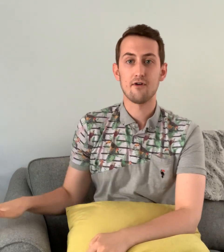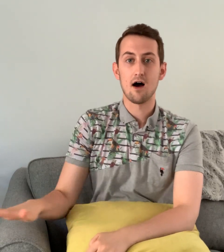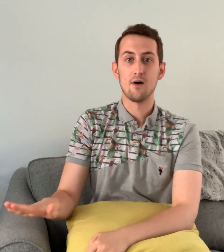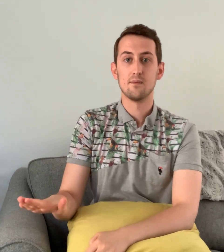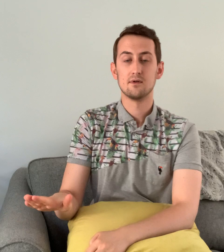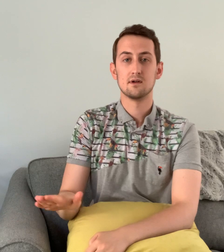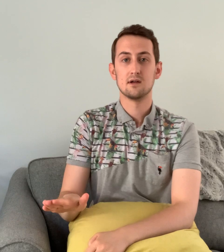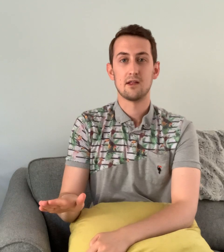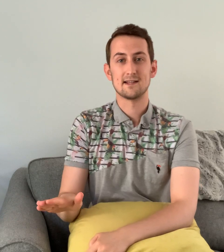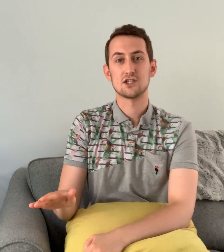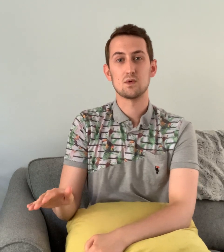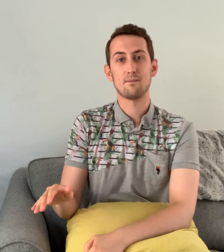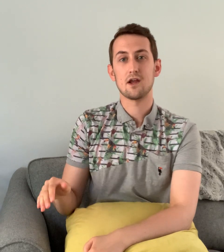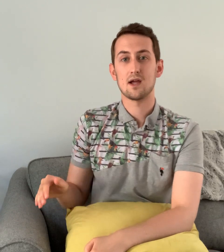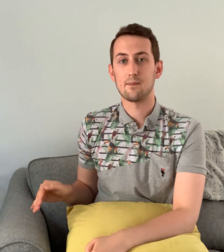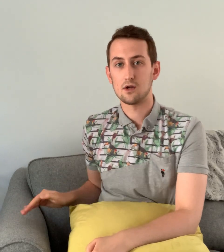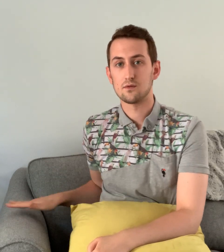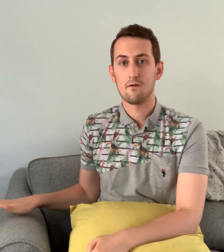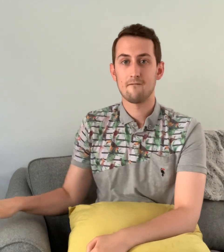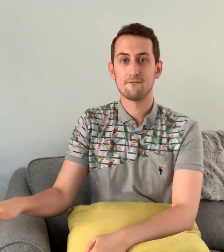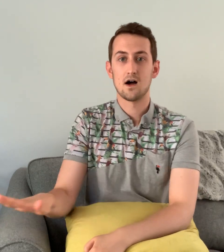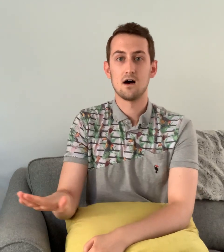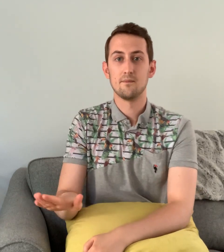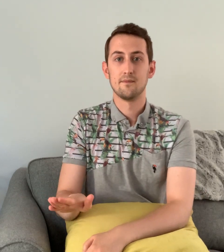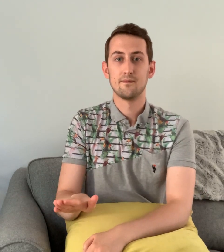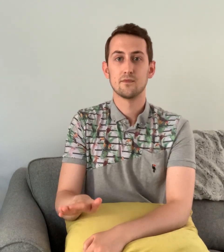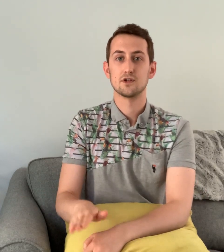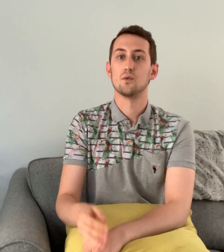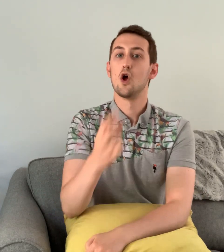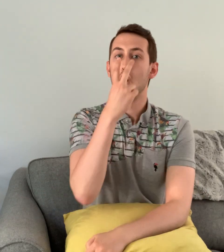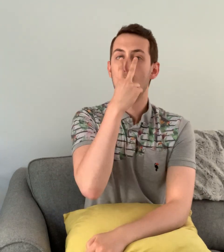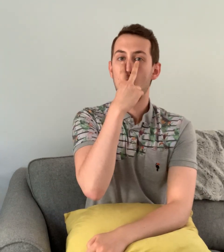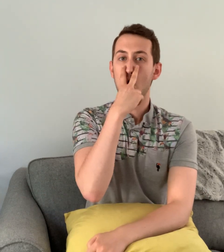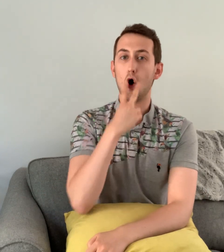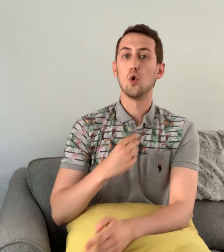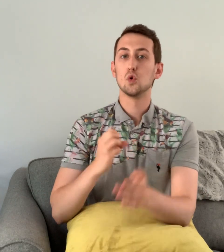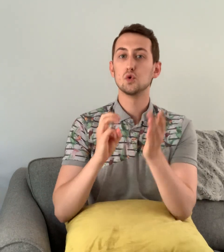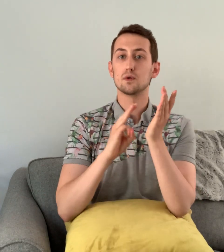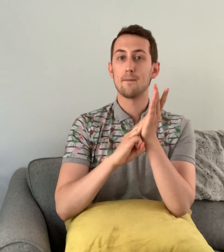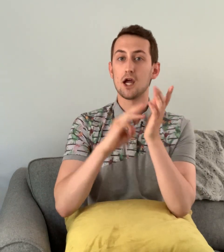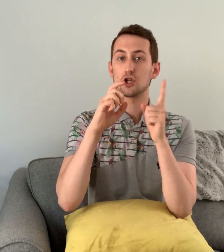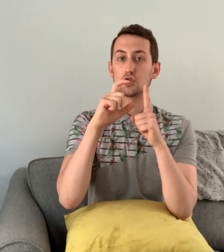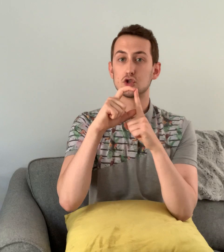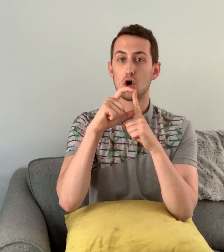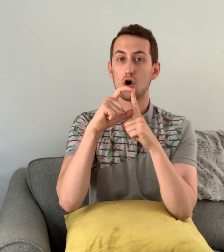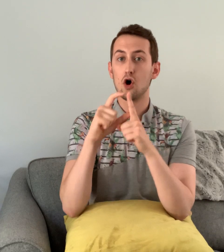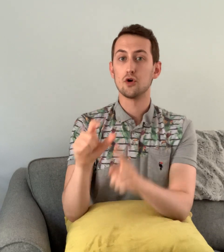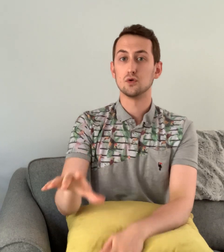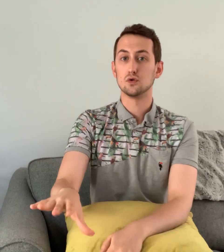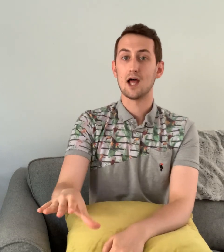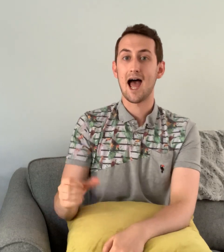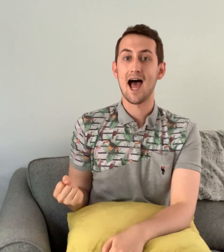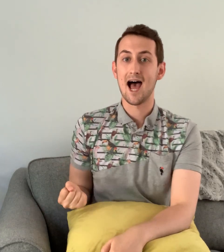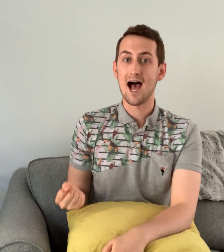farm that's a sweep by your hip your farm old mcdonald had